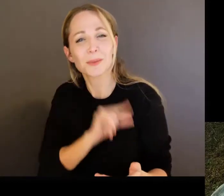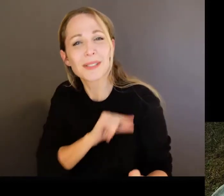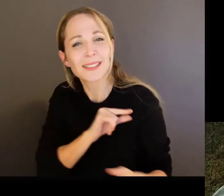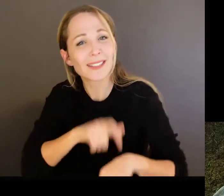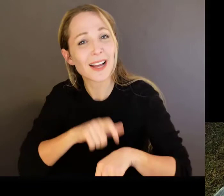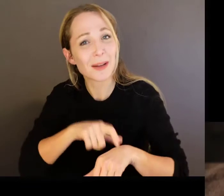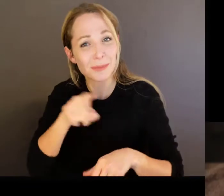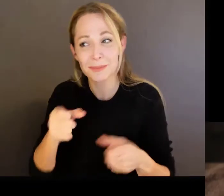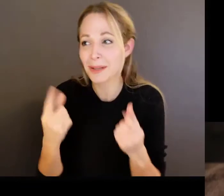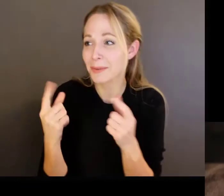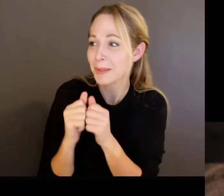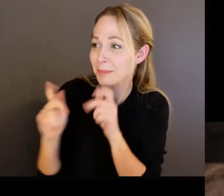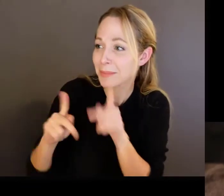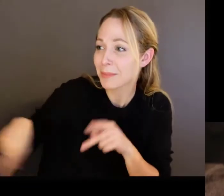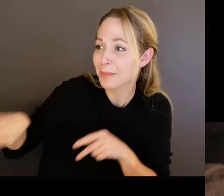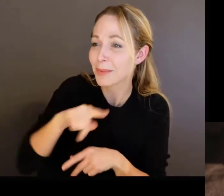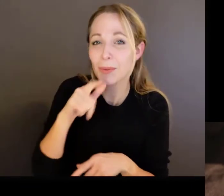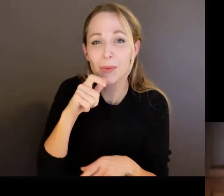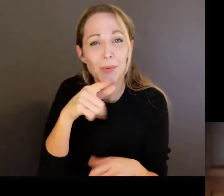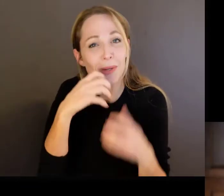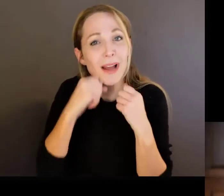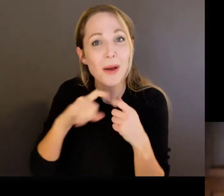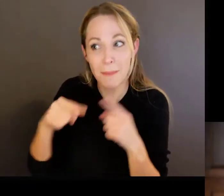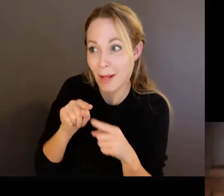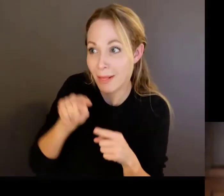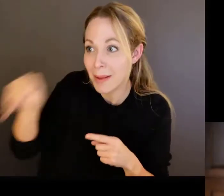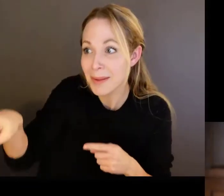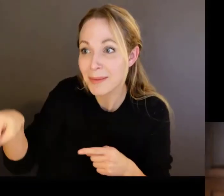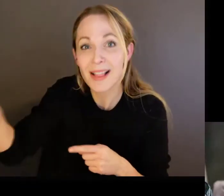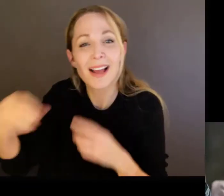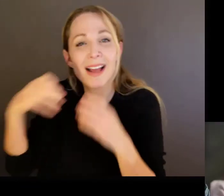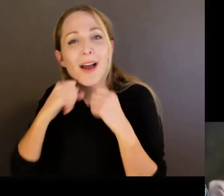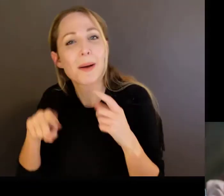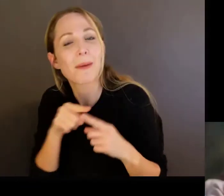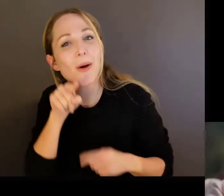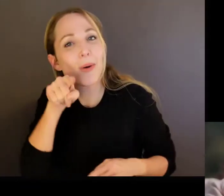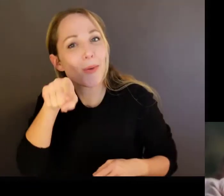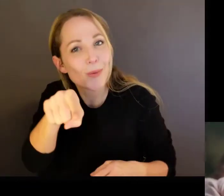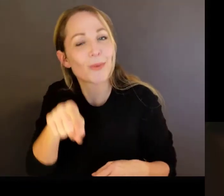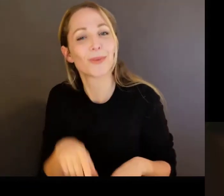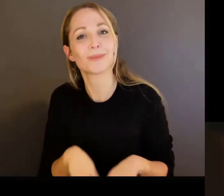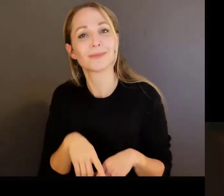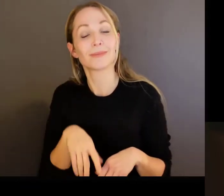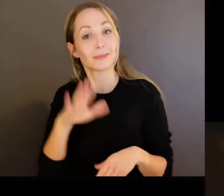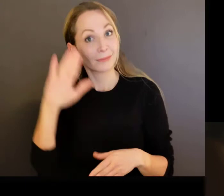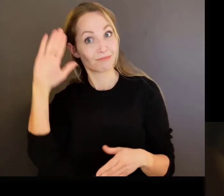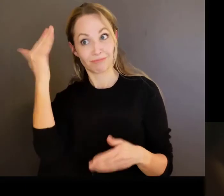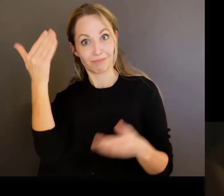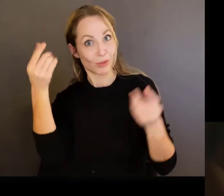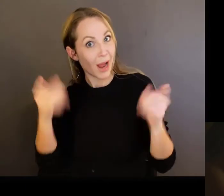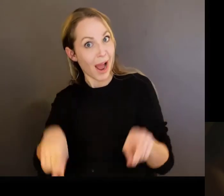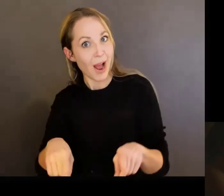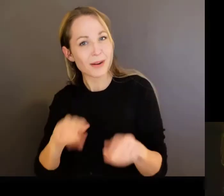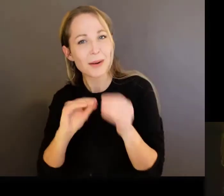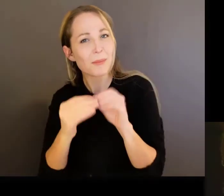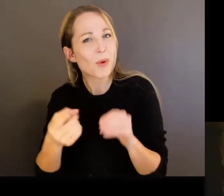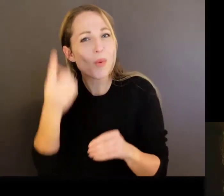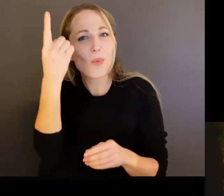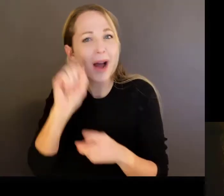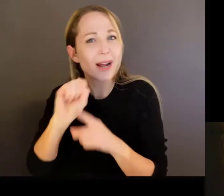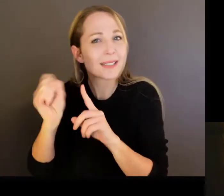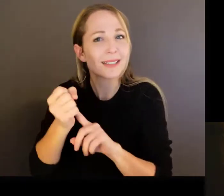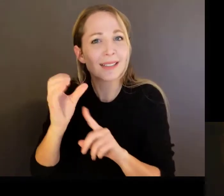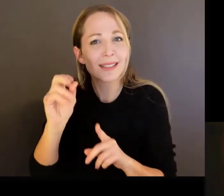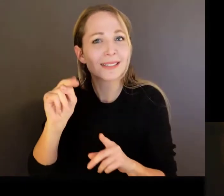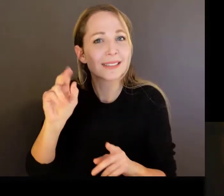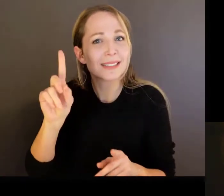spend with people we care about and who care about us. And it turns out the number one condition that we